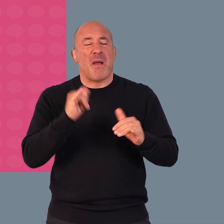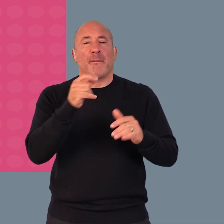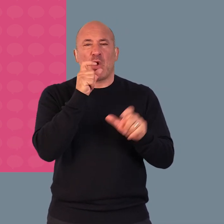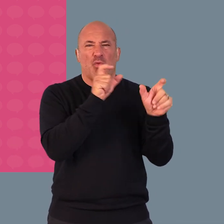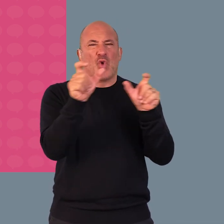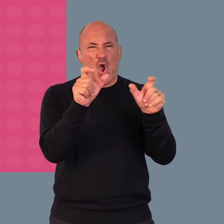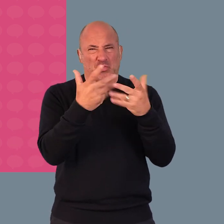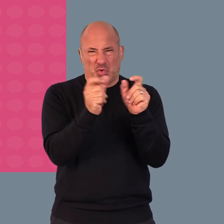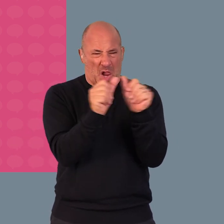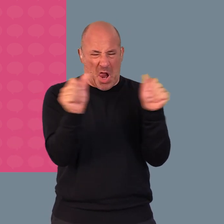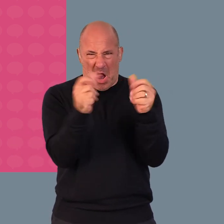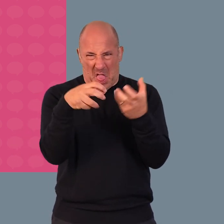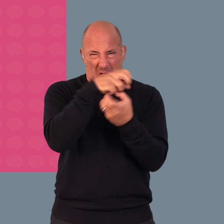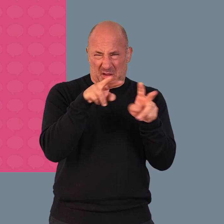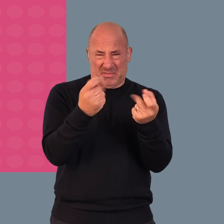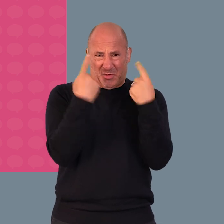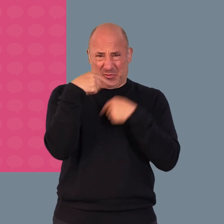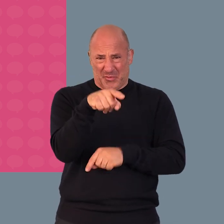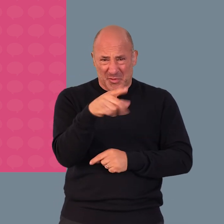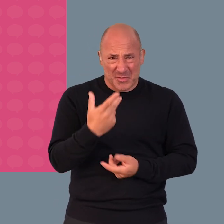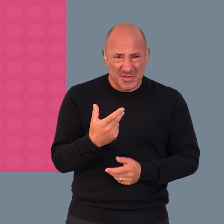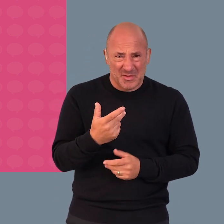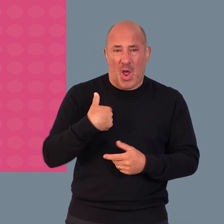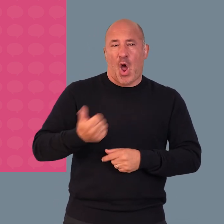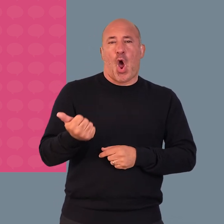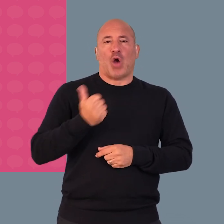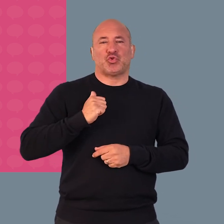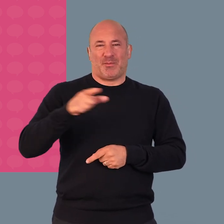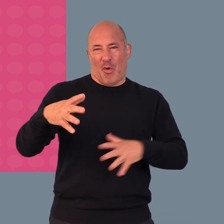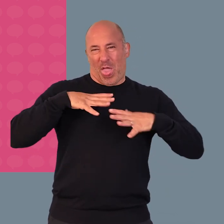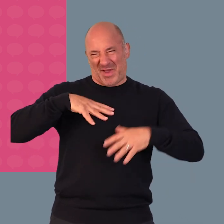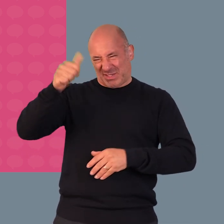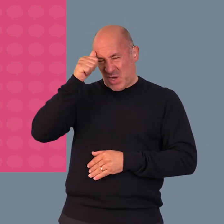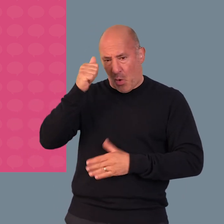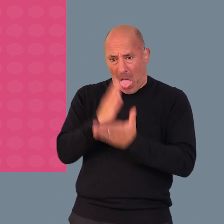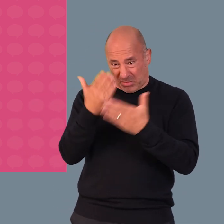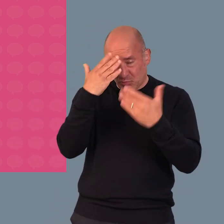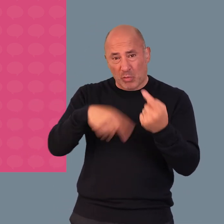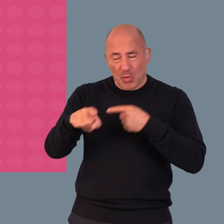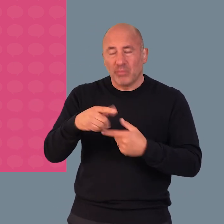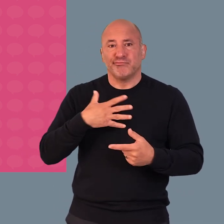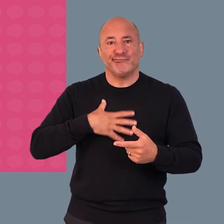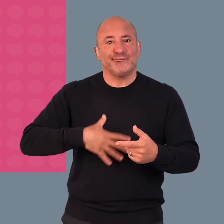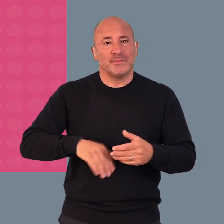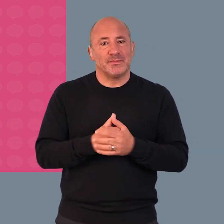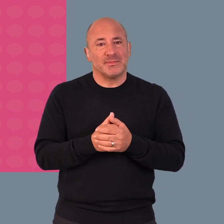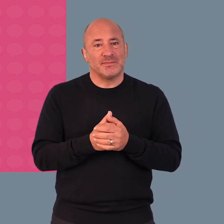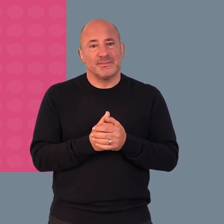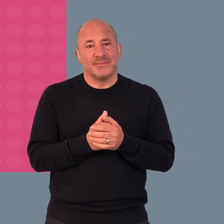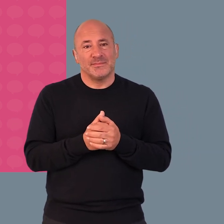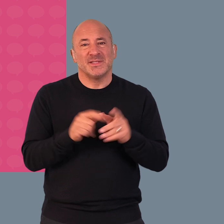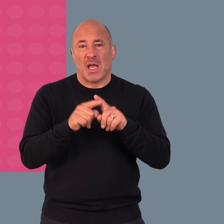languages, because we use words that are too complicated, or because we assume that people already know things which they don't